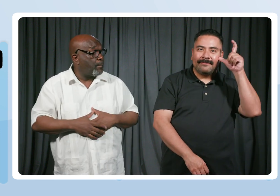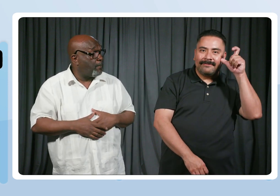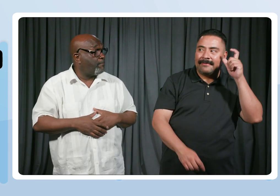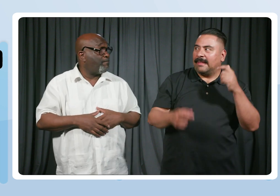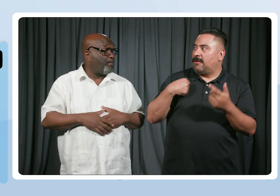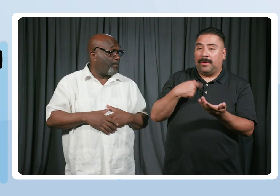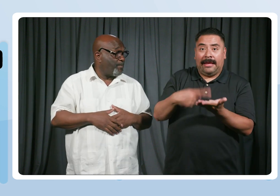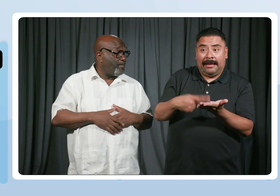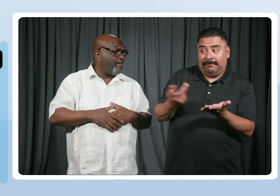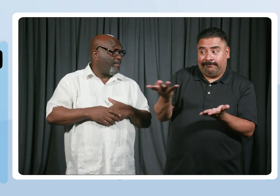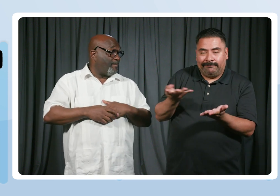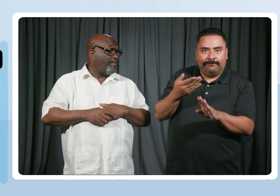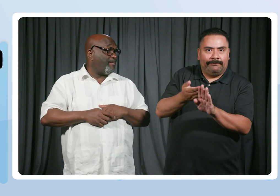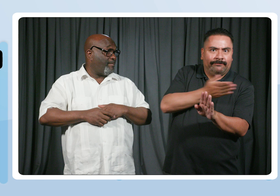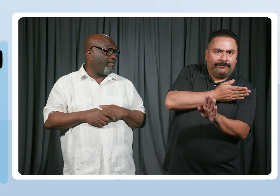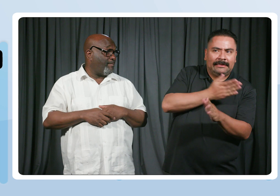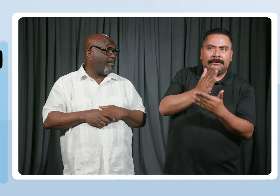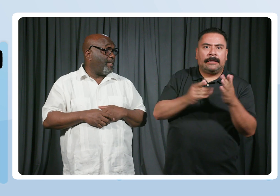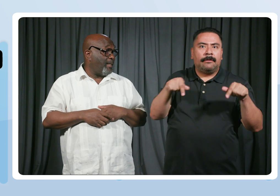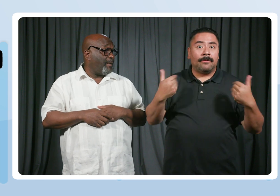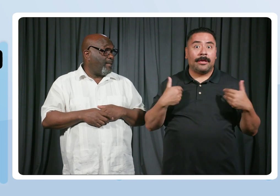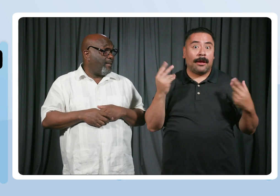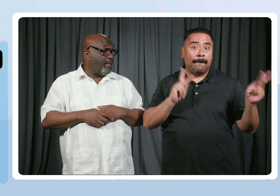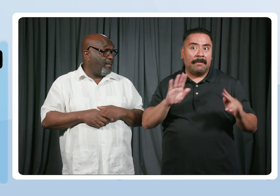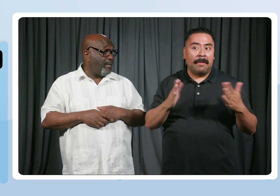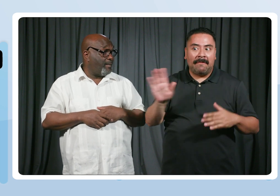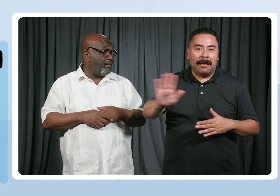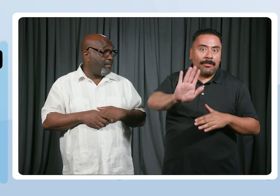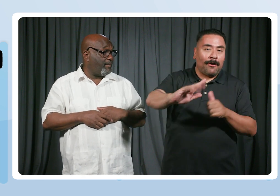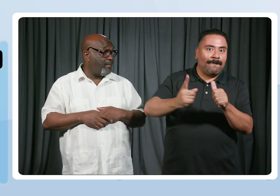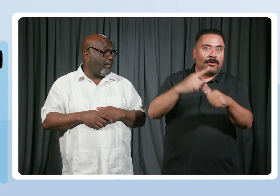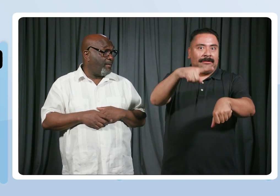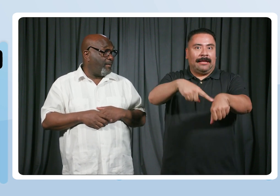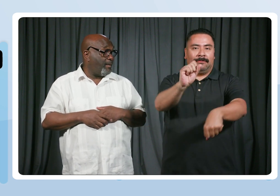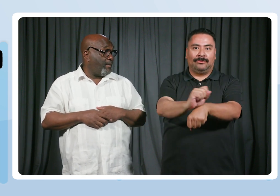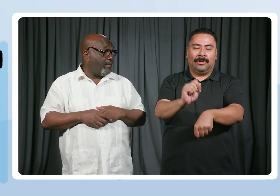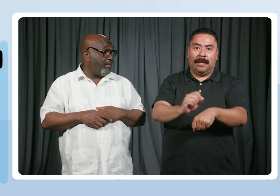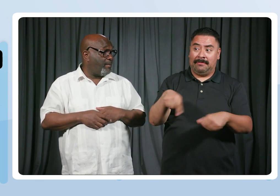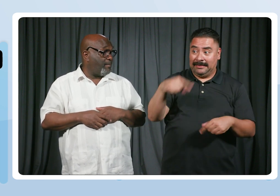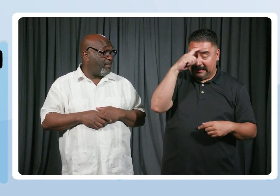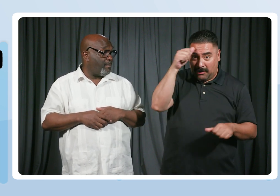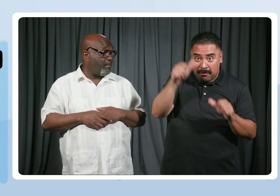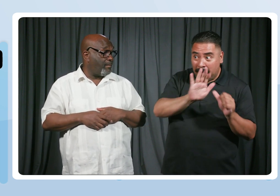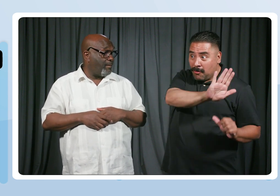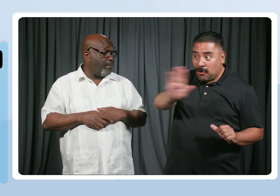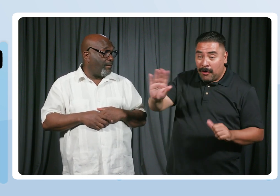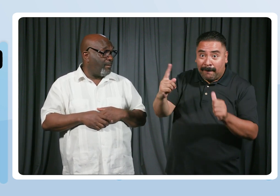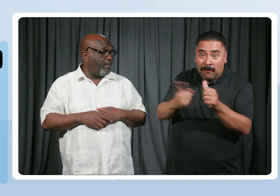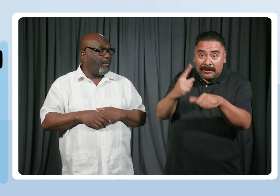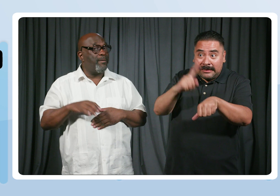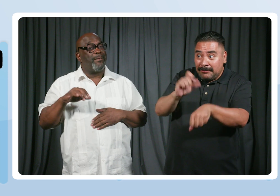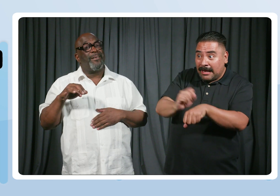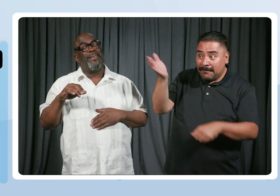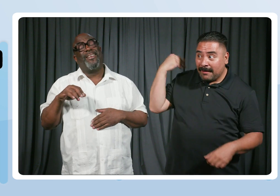this could be some of these young people's first jobs this summer. Do you guys remember your first jobs? Oh my